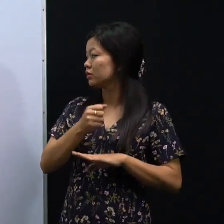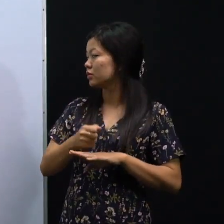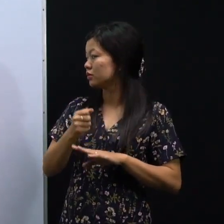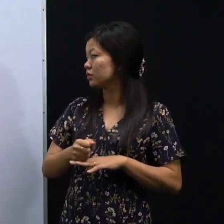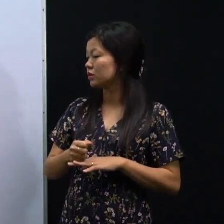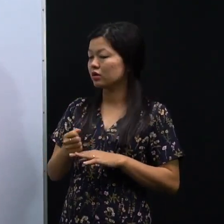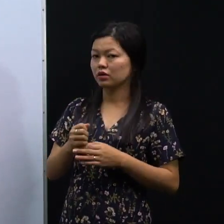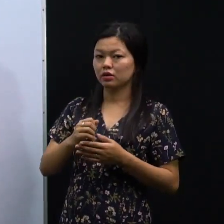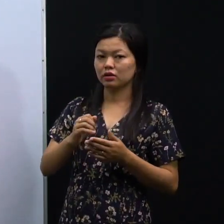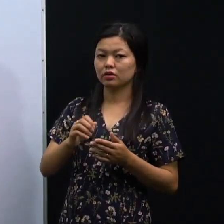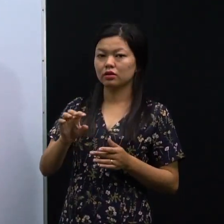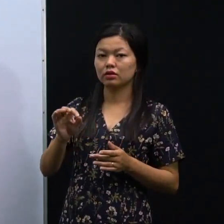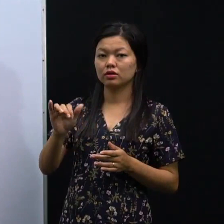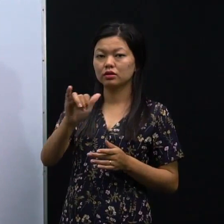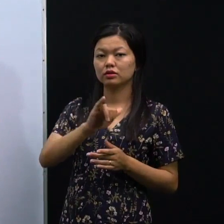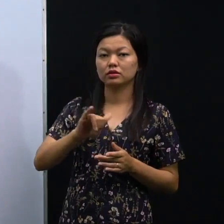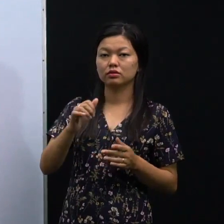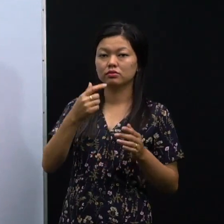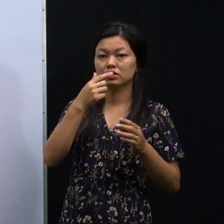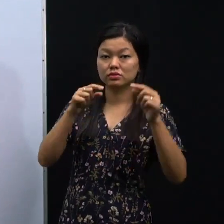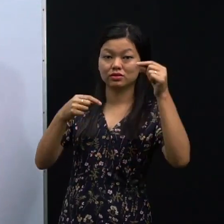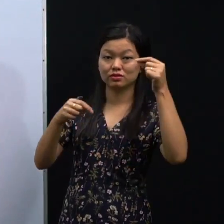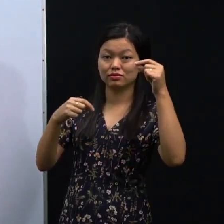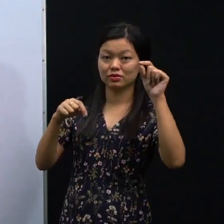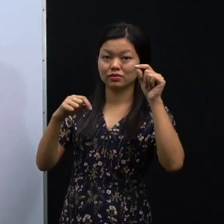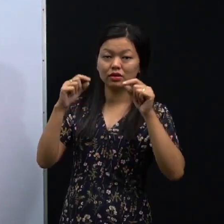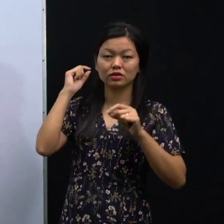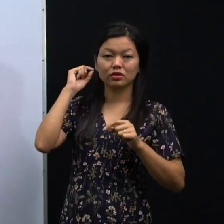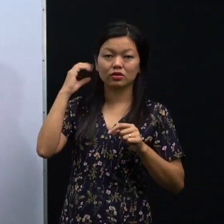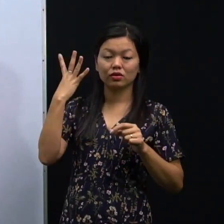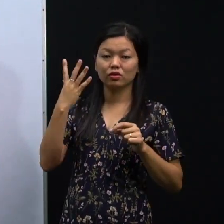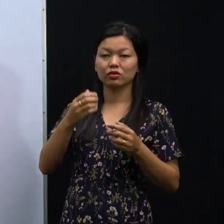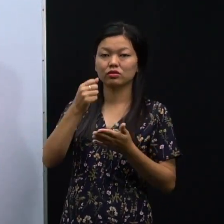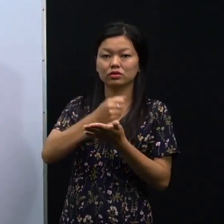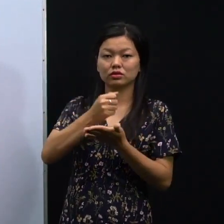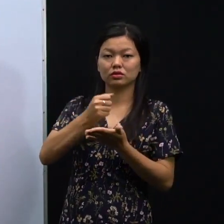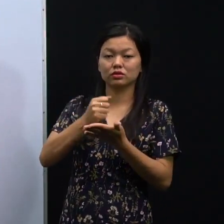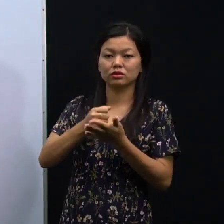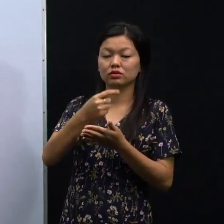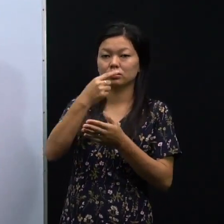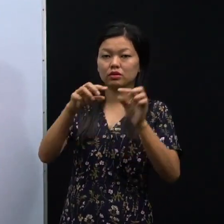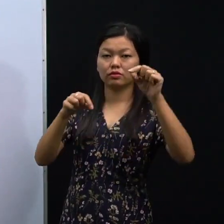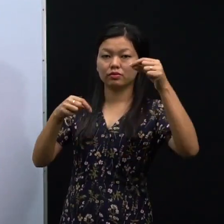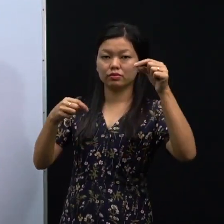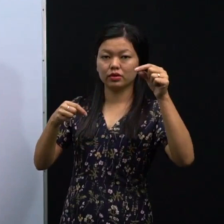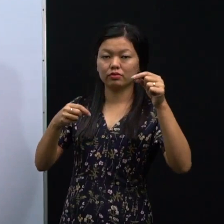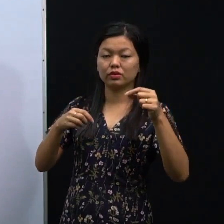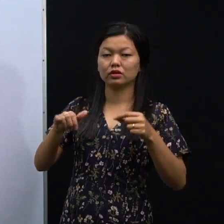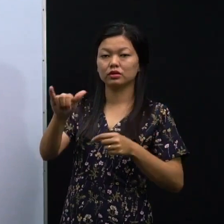And here is a screen. Here is a screen, and this is a thin, let's say thin